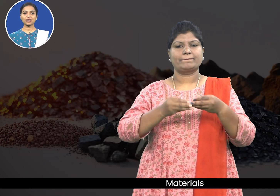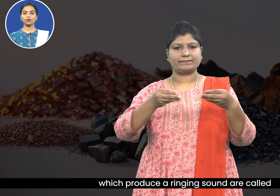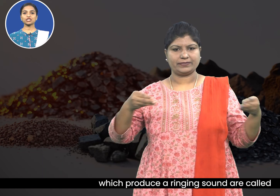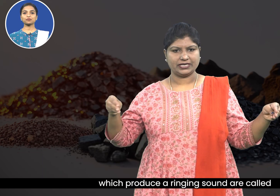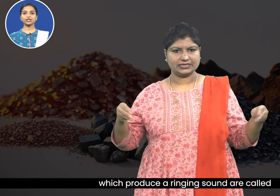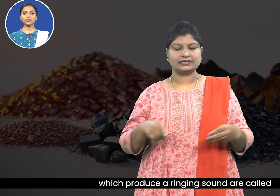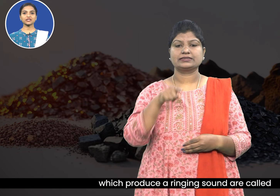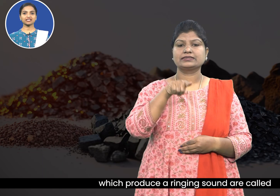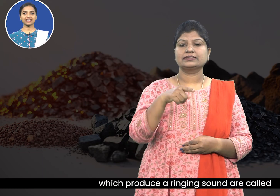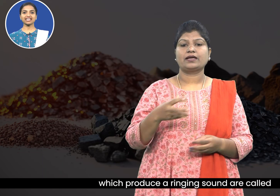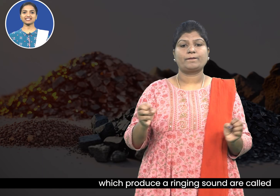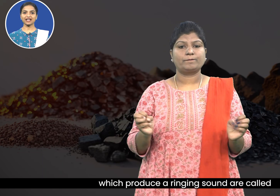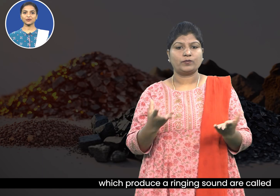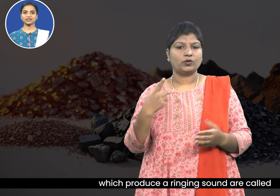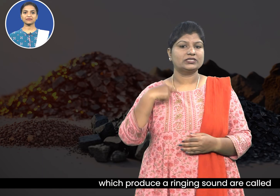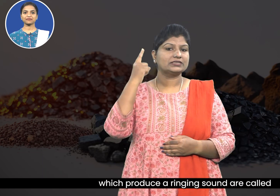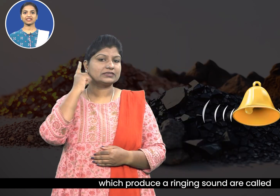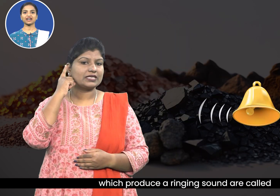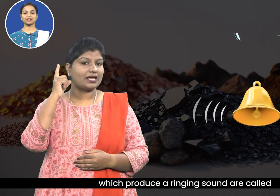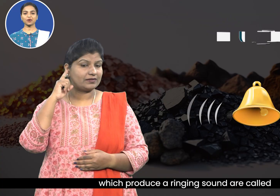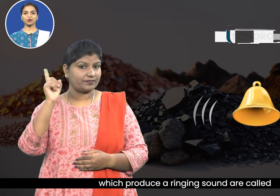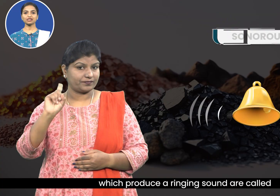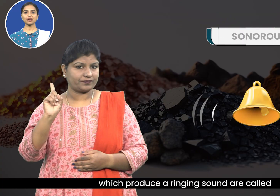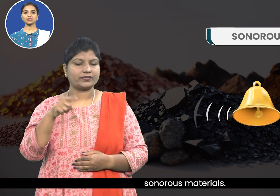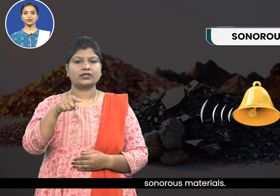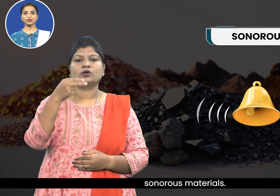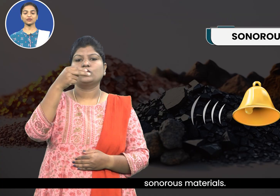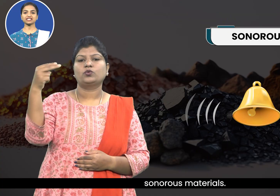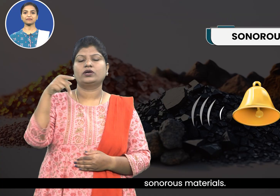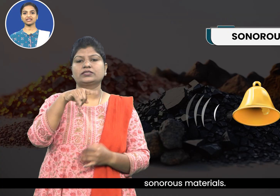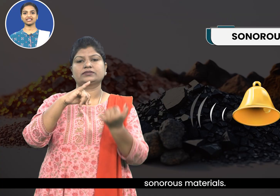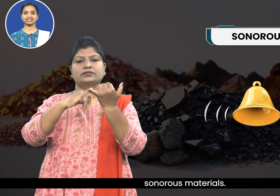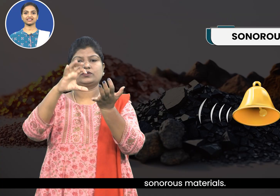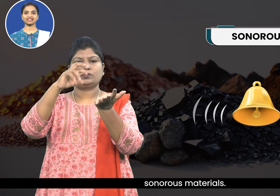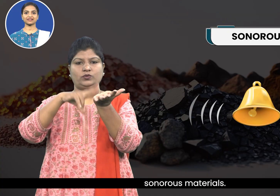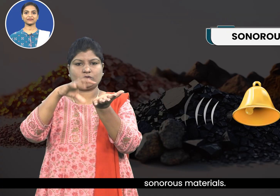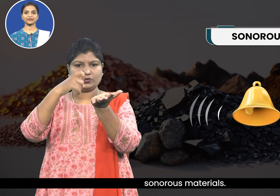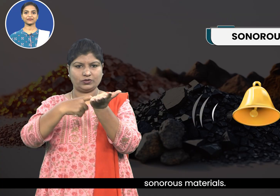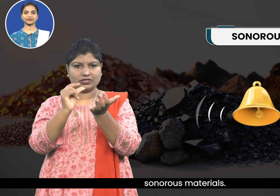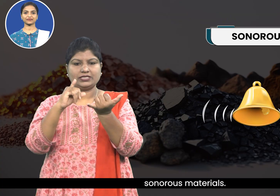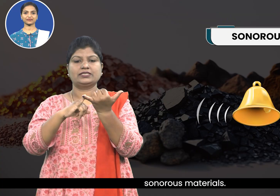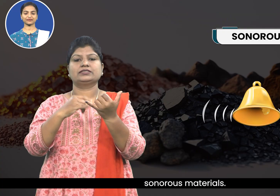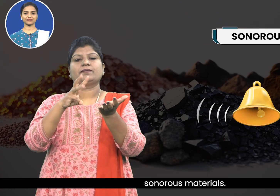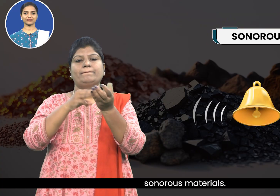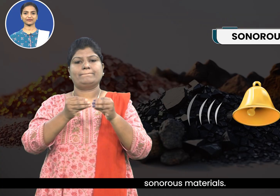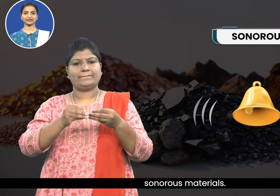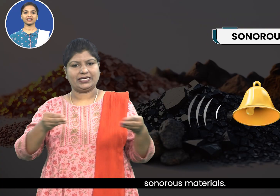Materials which produce ringing sound are called sonorous materials.